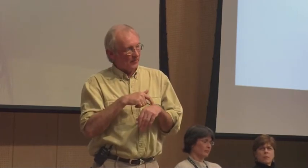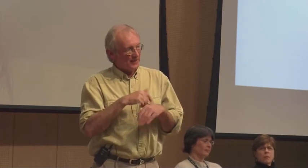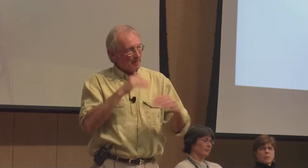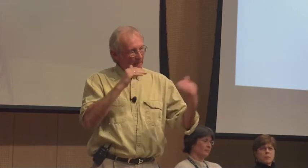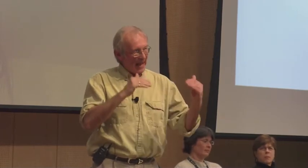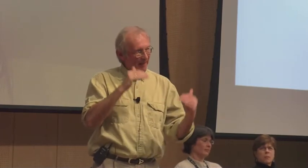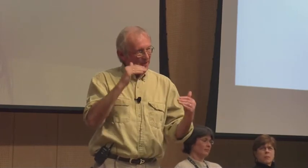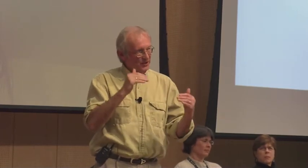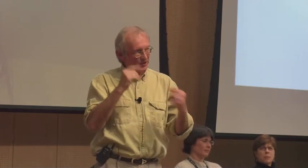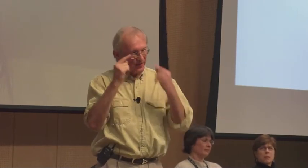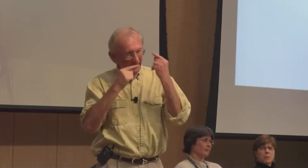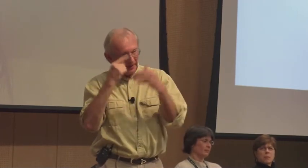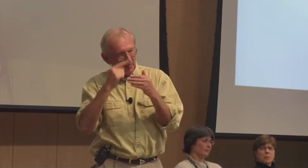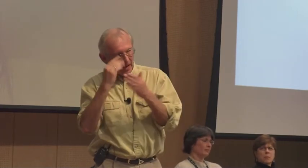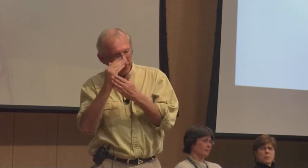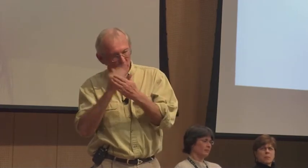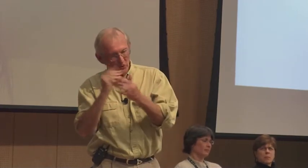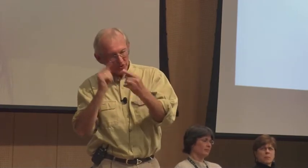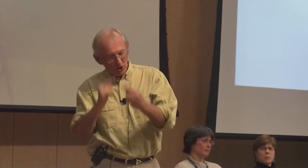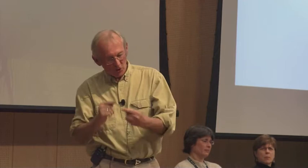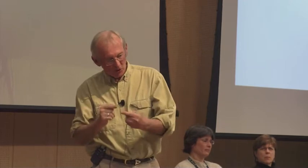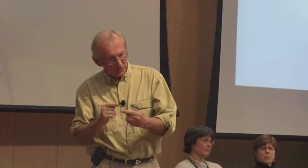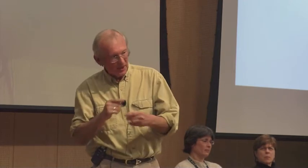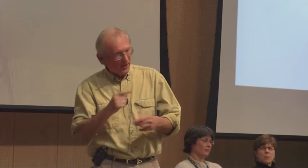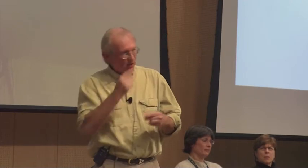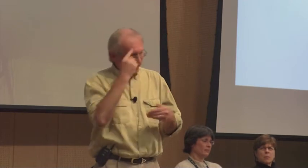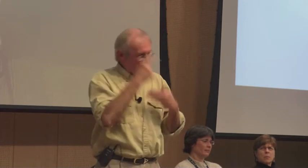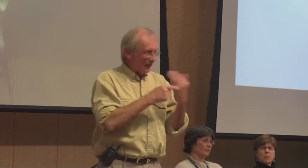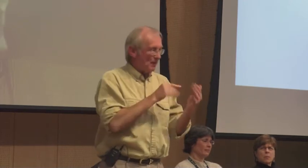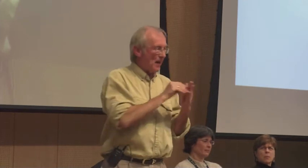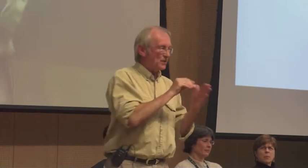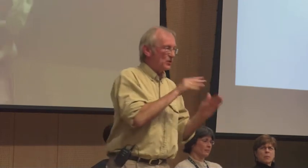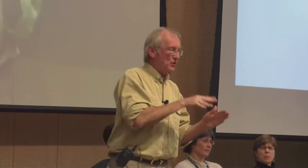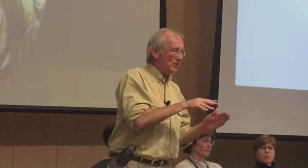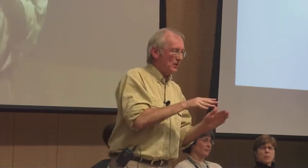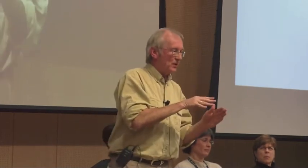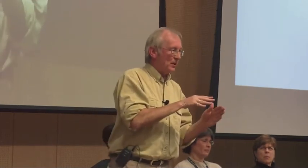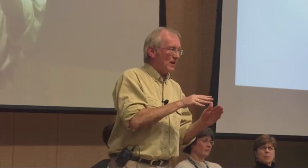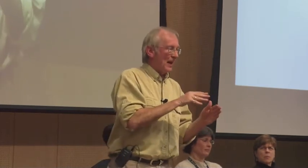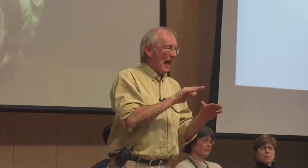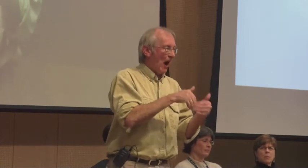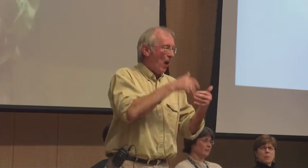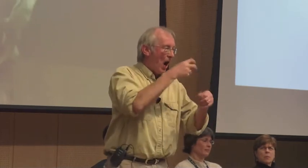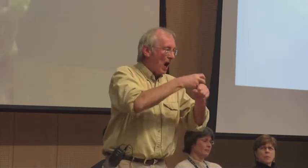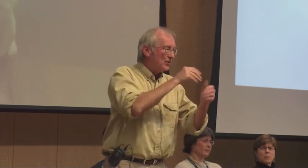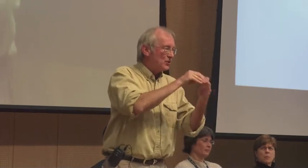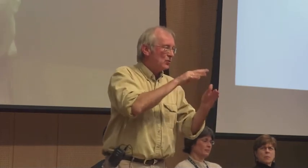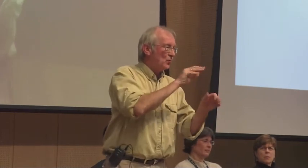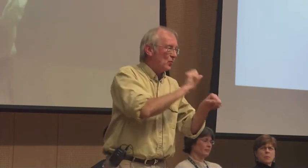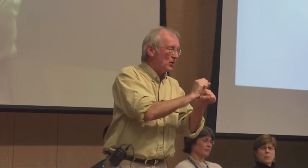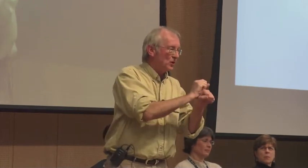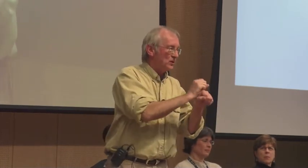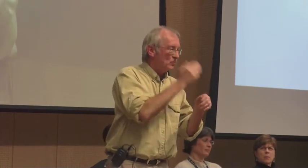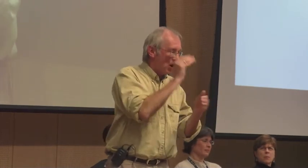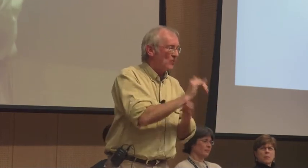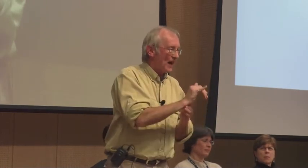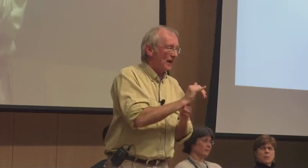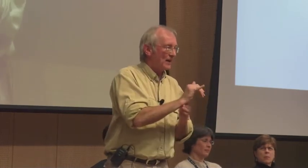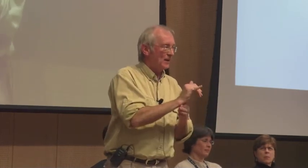It's a balance. You're thinking about the course goals, you're thinking about the student, how hard the student worked, you know that.